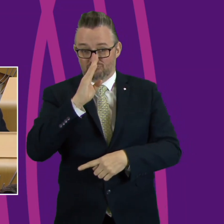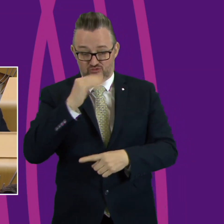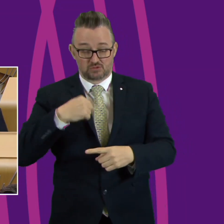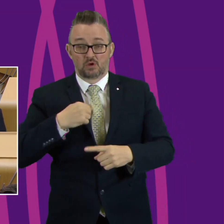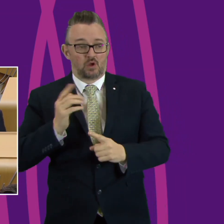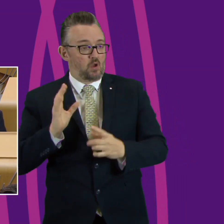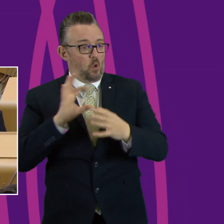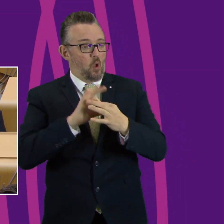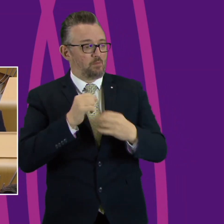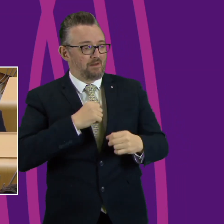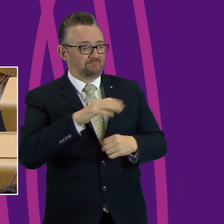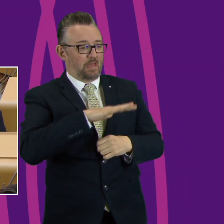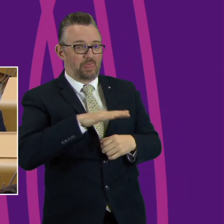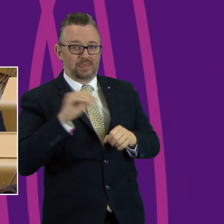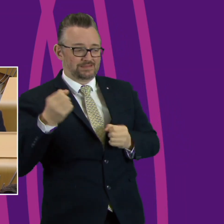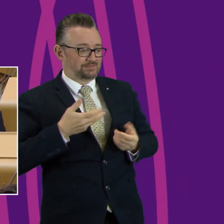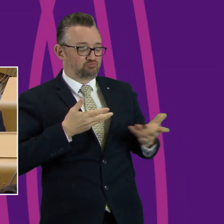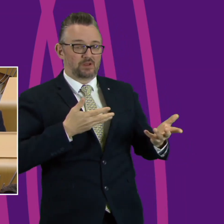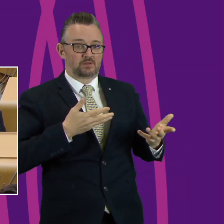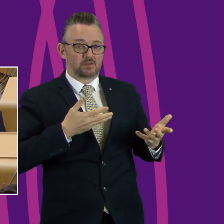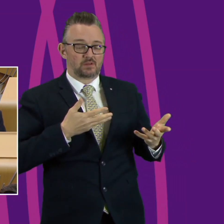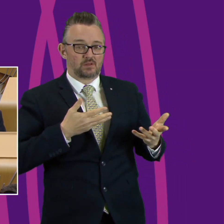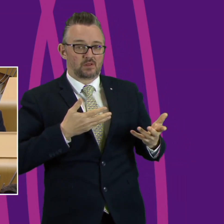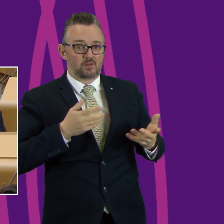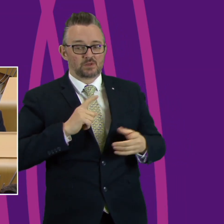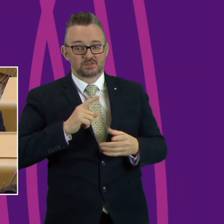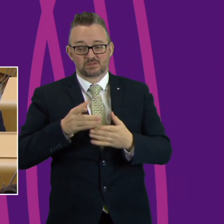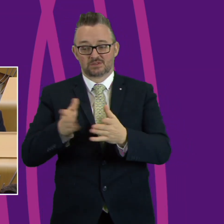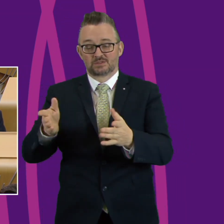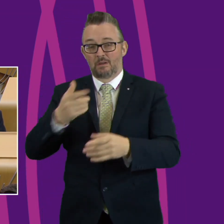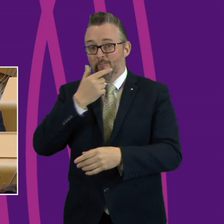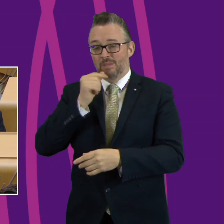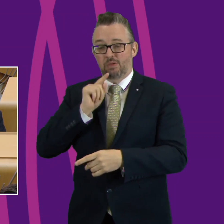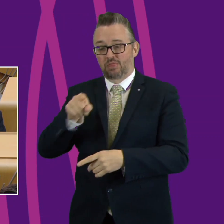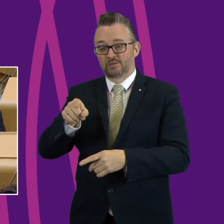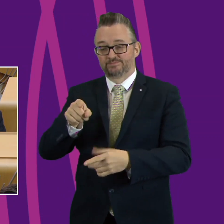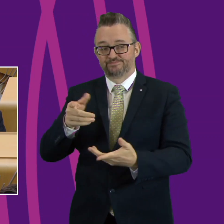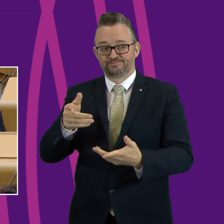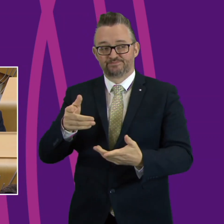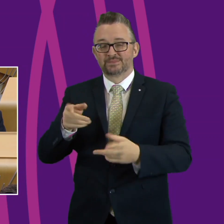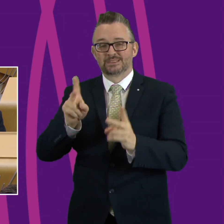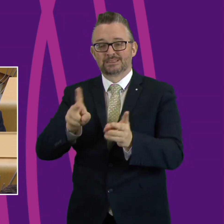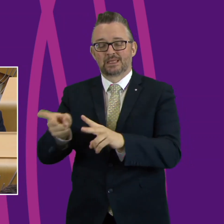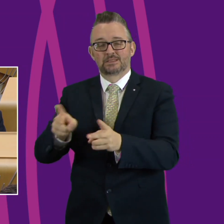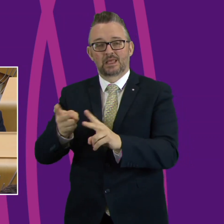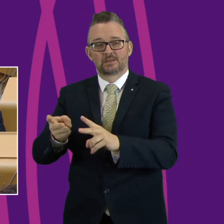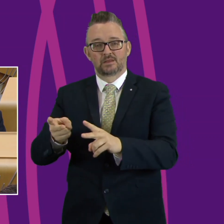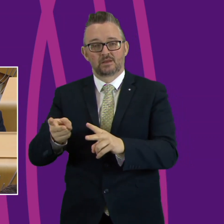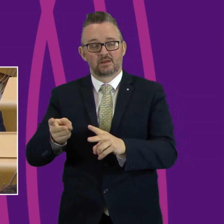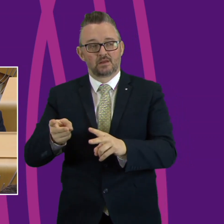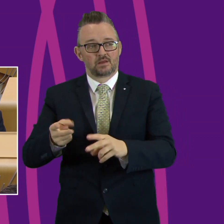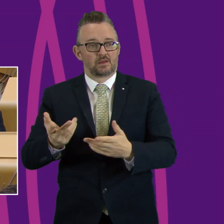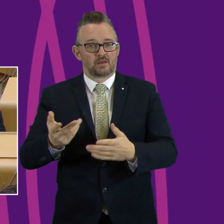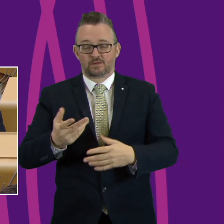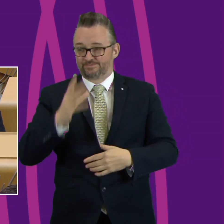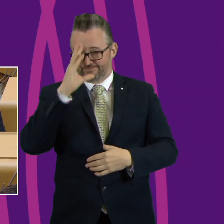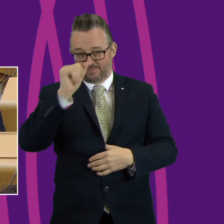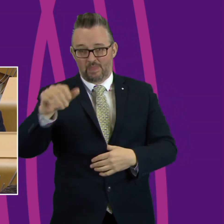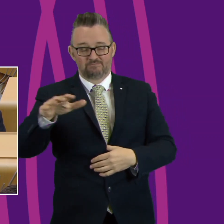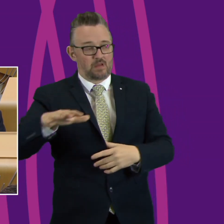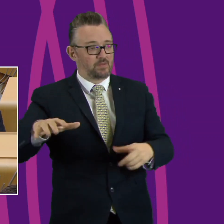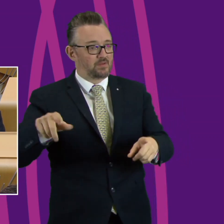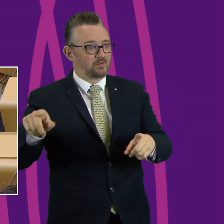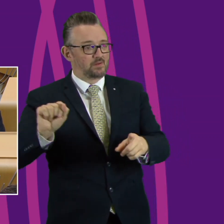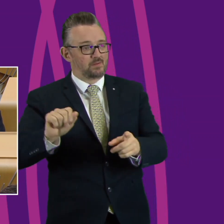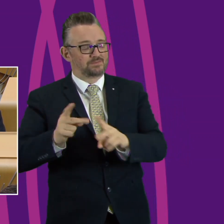That levels of patient deaths and having to inform families of that loss, of working long hours and extra shifts, which has